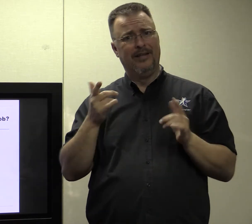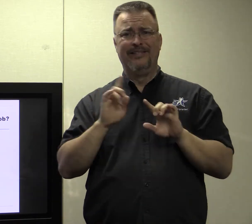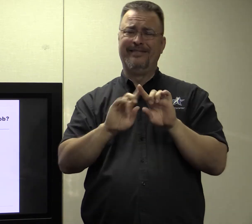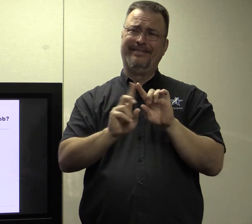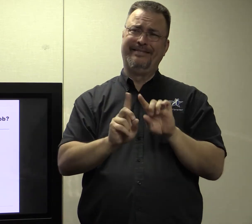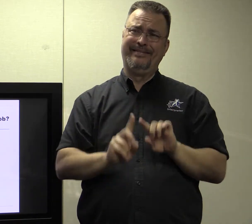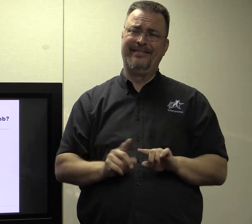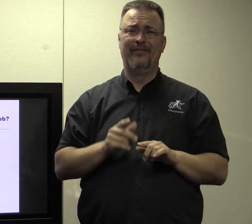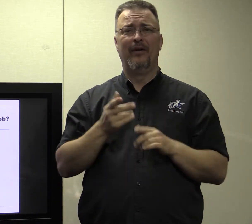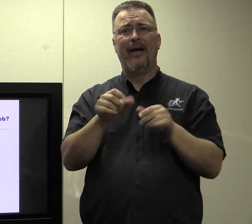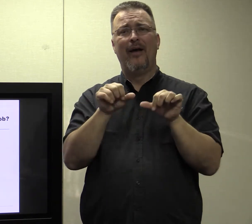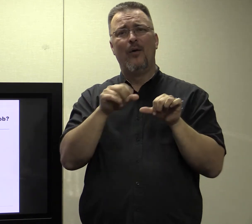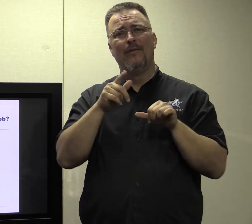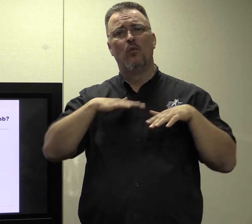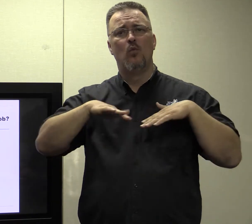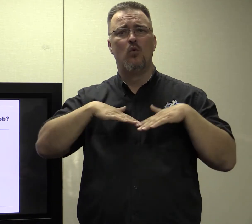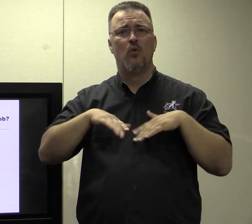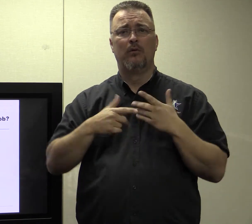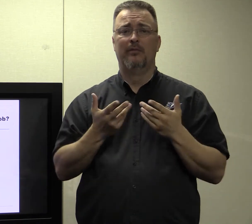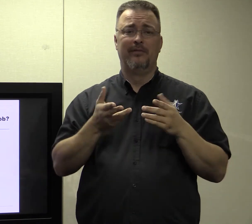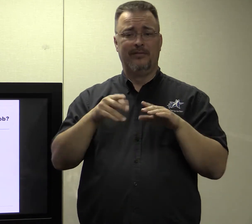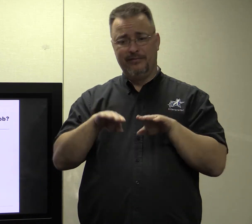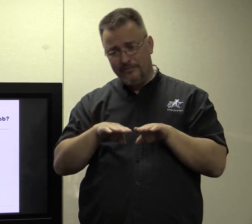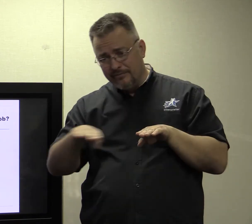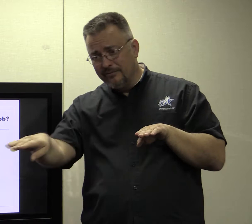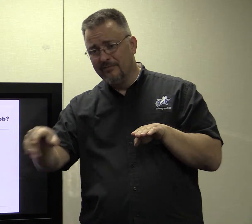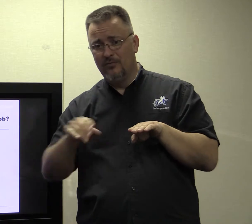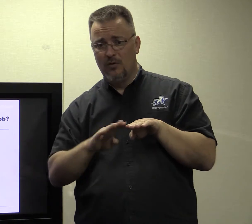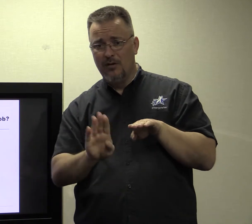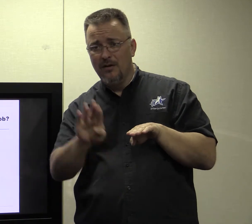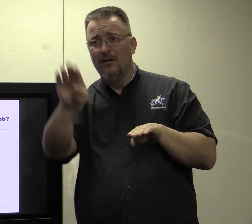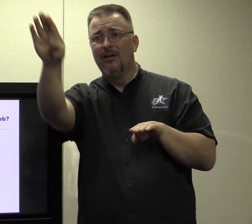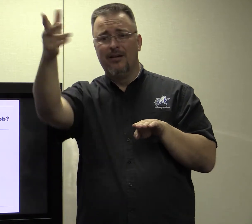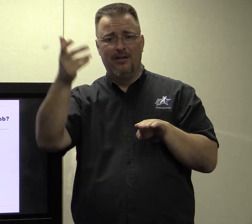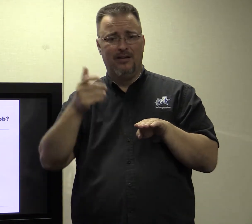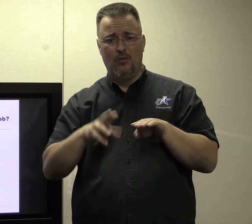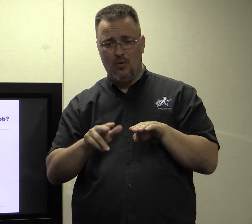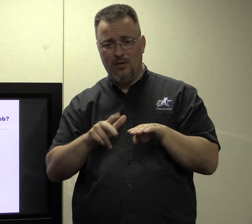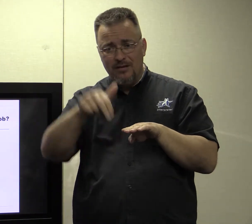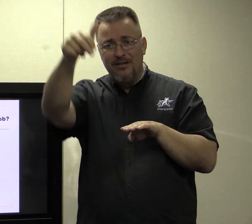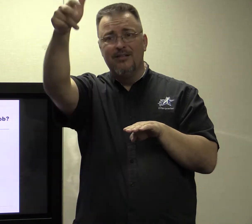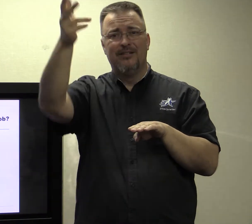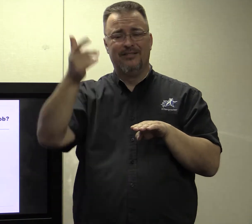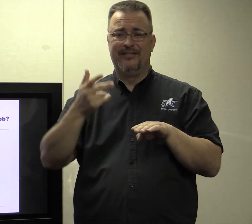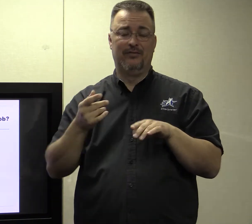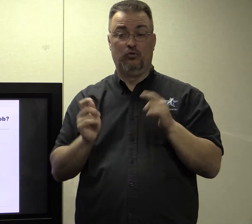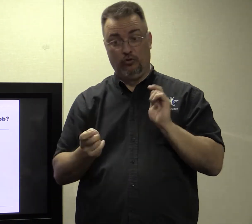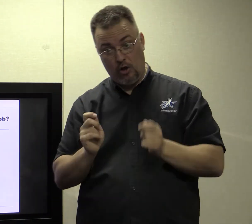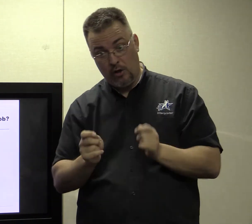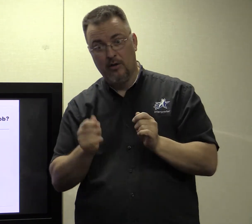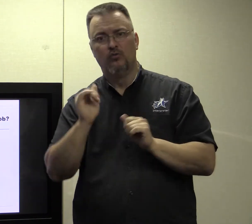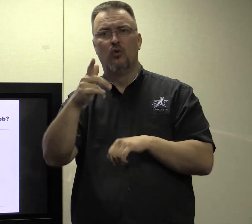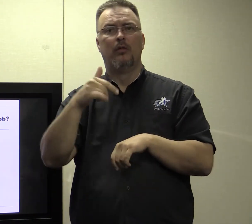surfaces. Levels may change immediately. Always watch where you're walking.